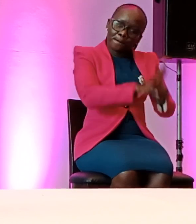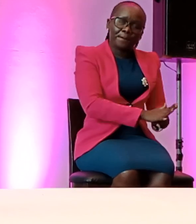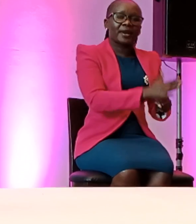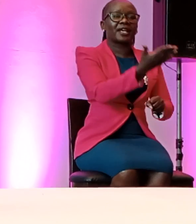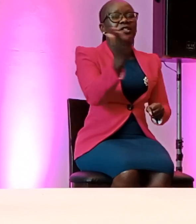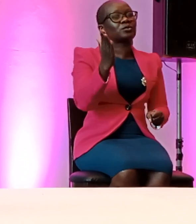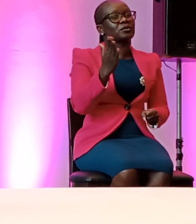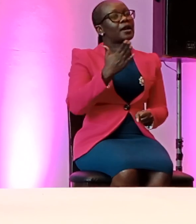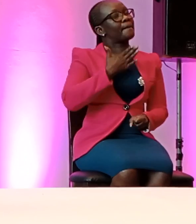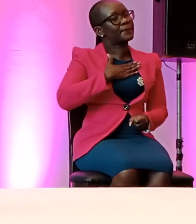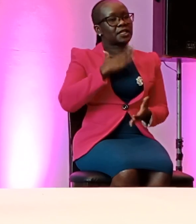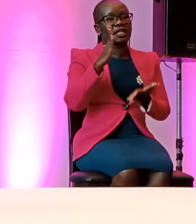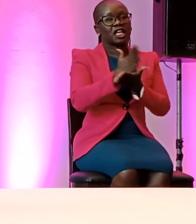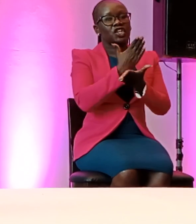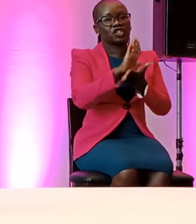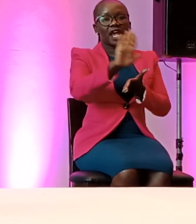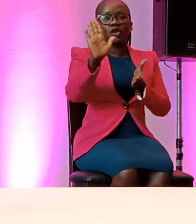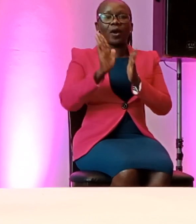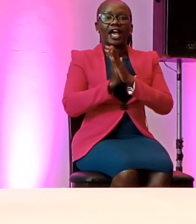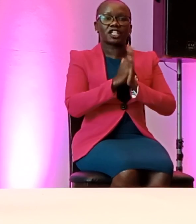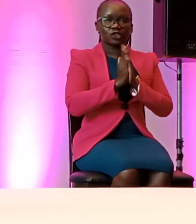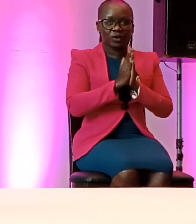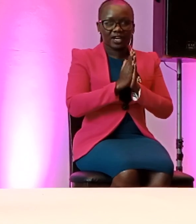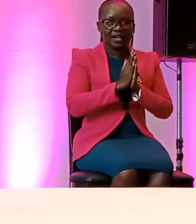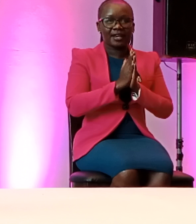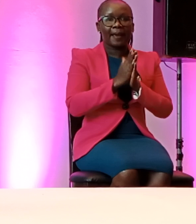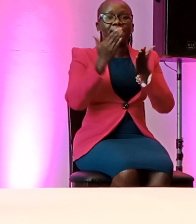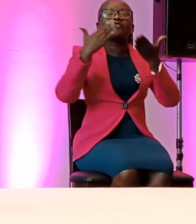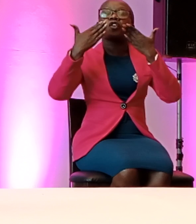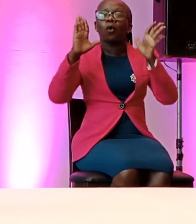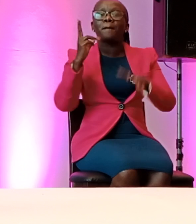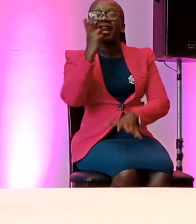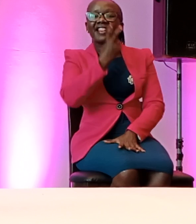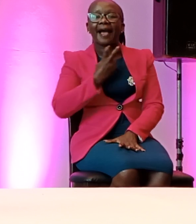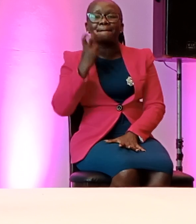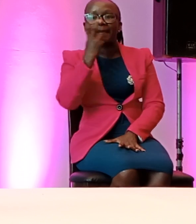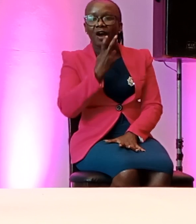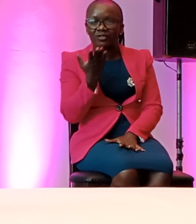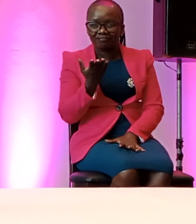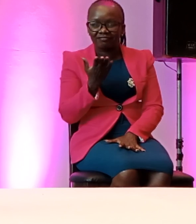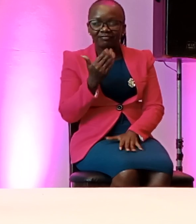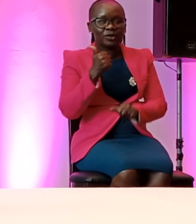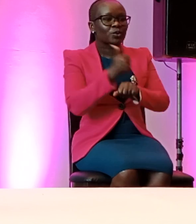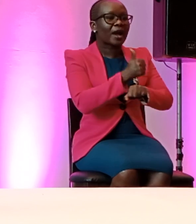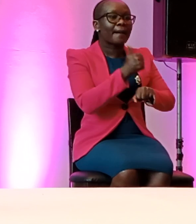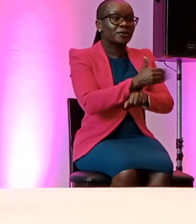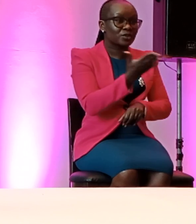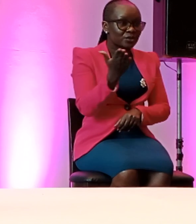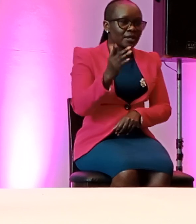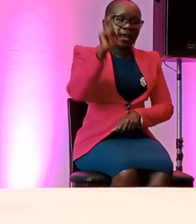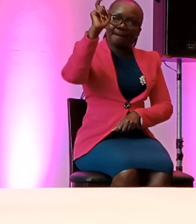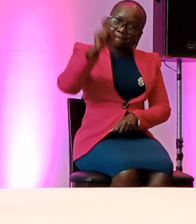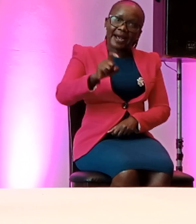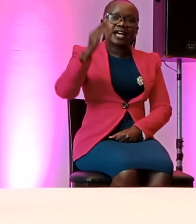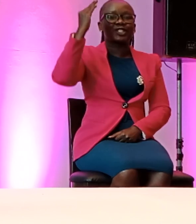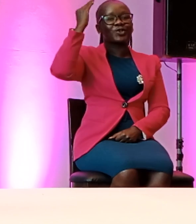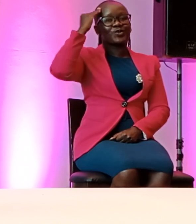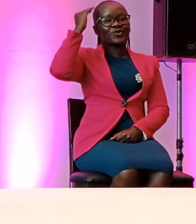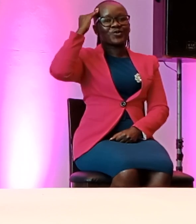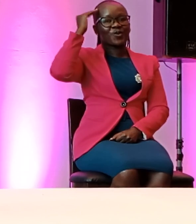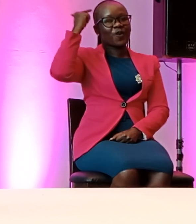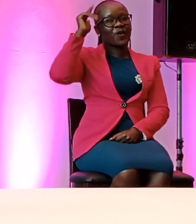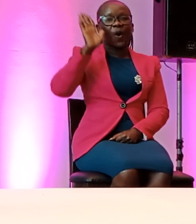you, shady, before they open their mouths. You have to know that